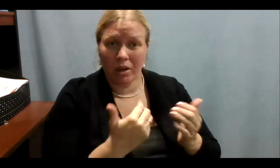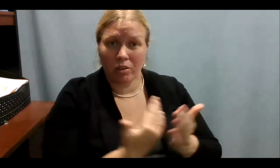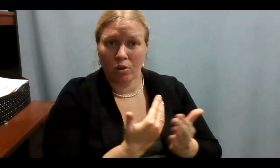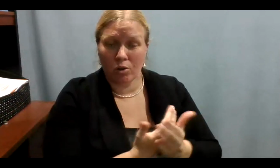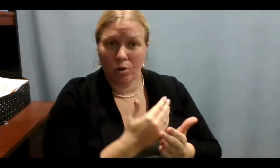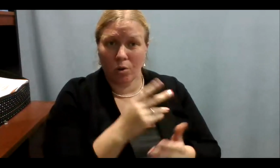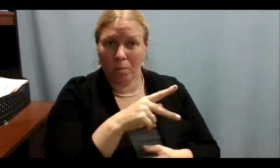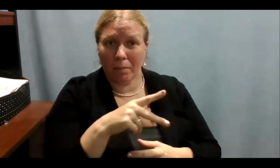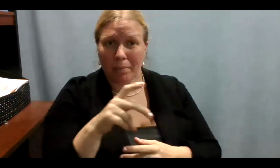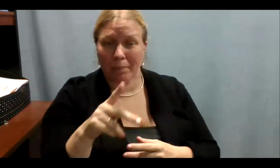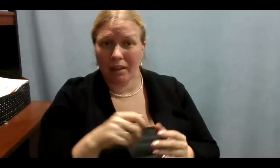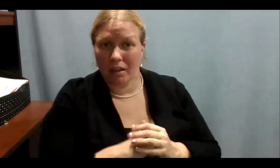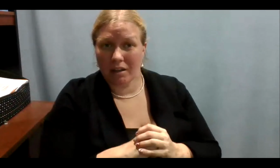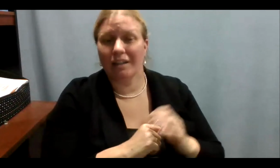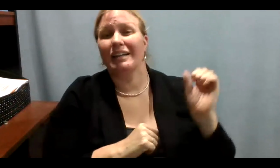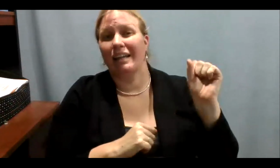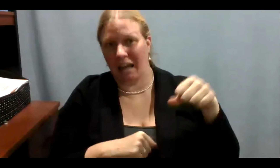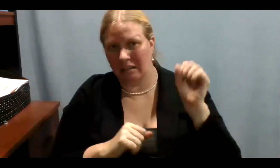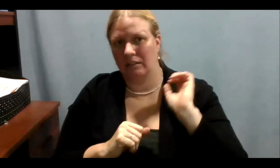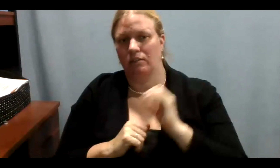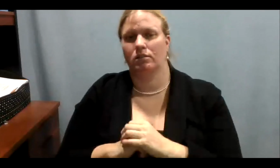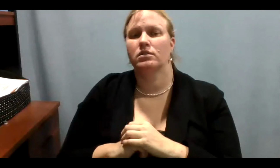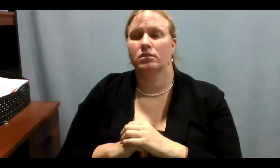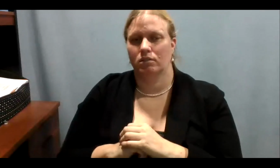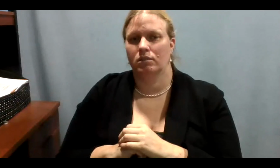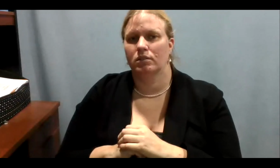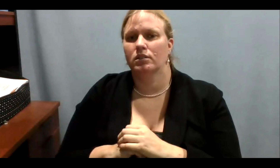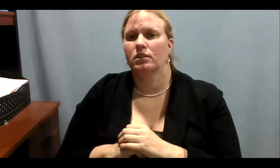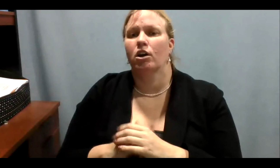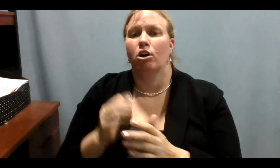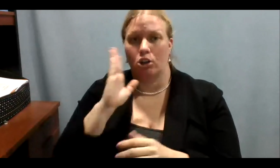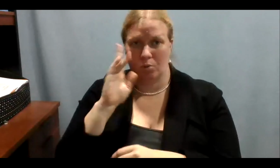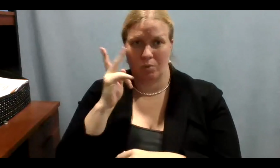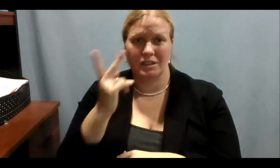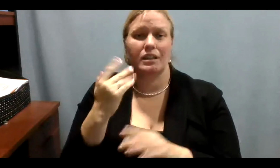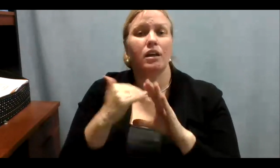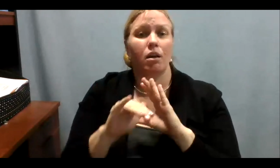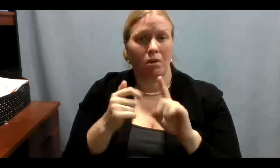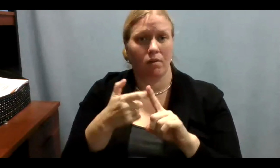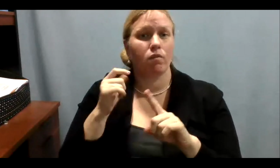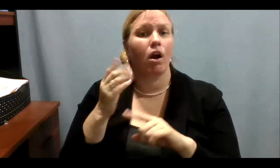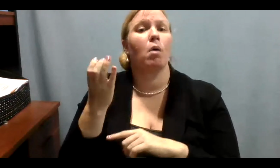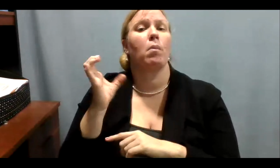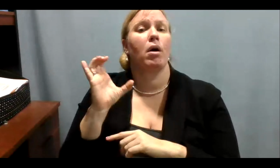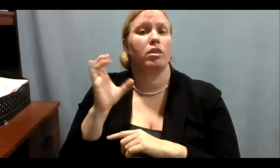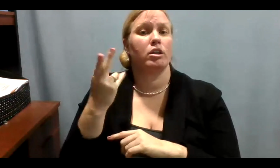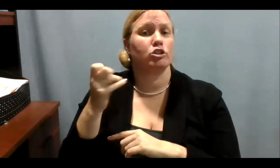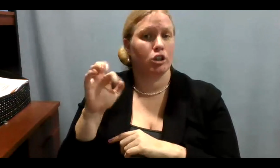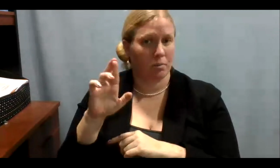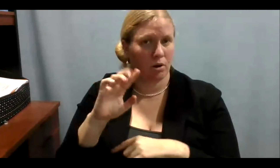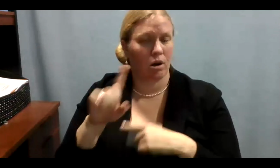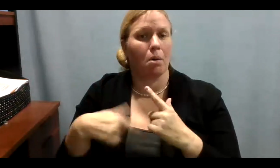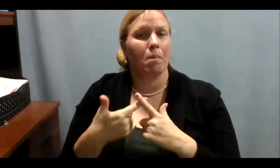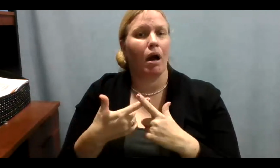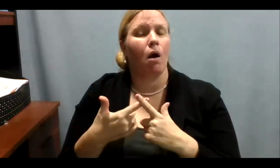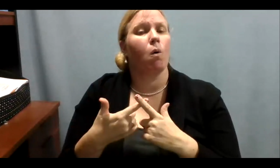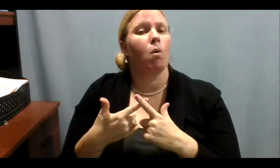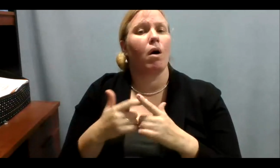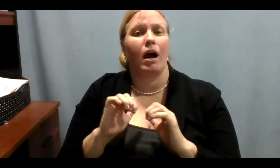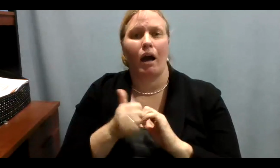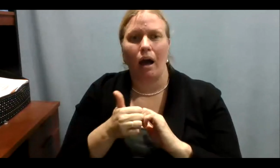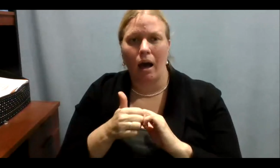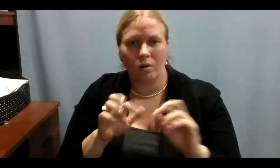PPP? Correct. So you'll see an email from the chamber releasing some information about just, you know, coaching everyone up